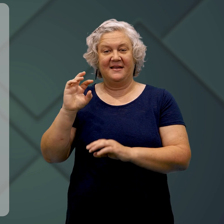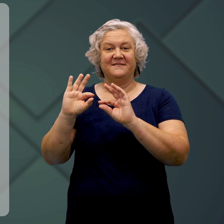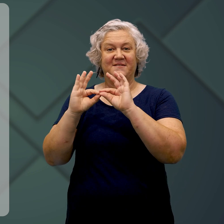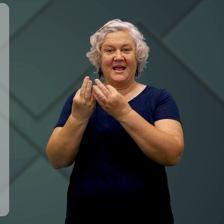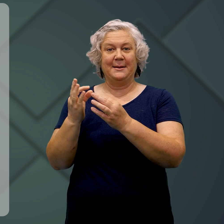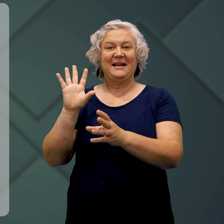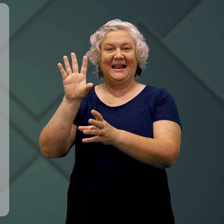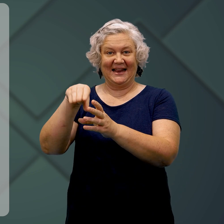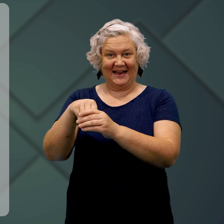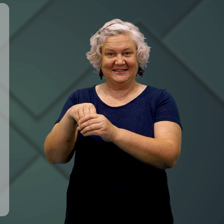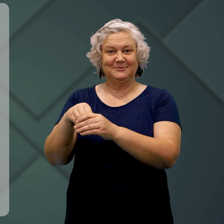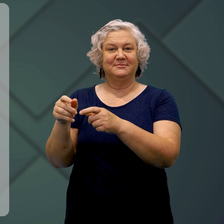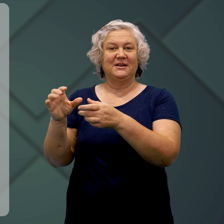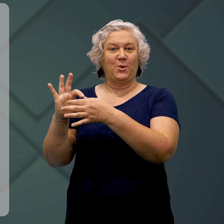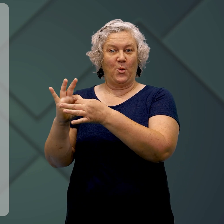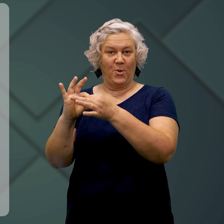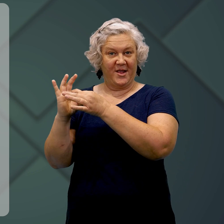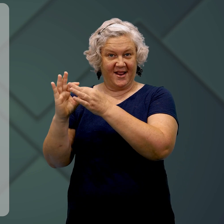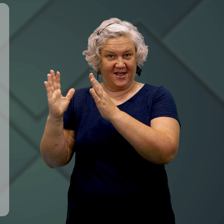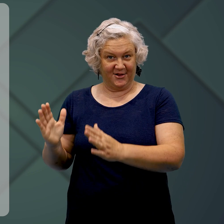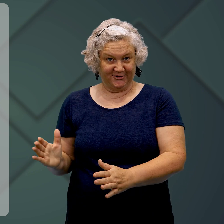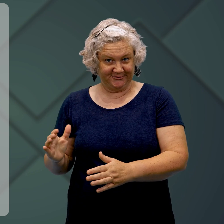that's our Family Engagement Coordinator.